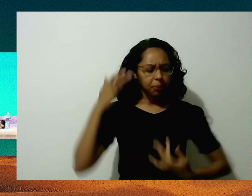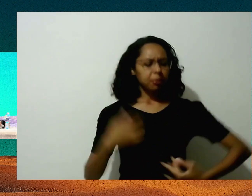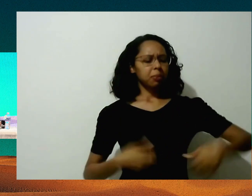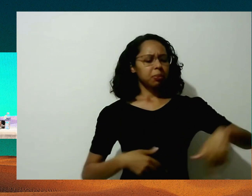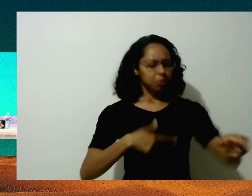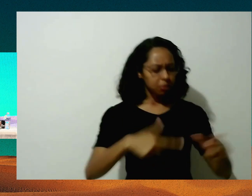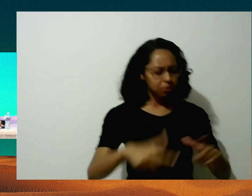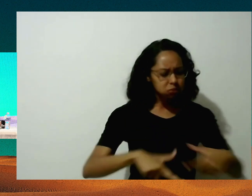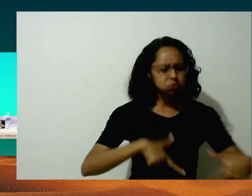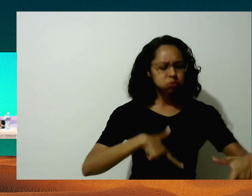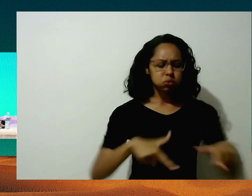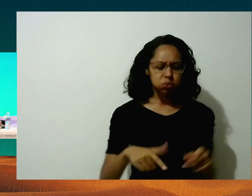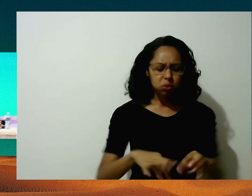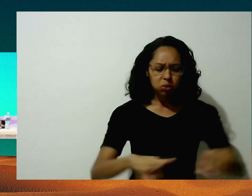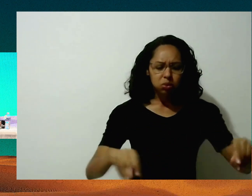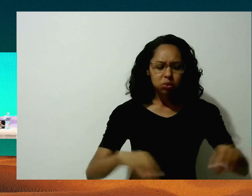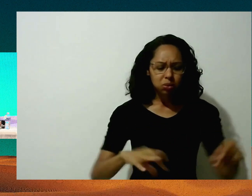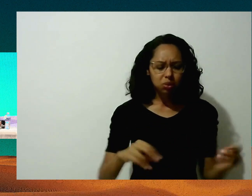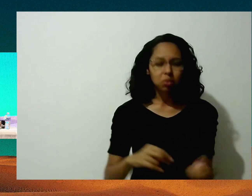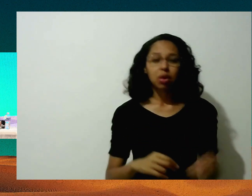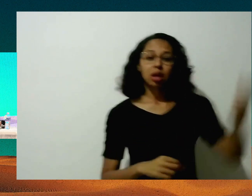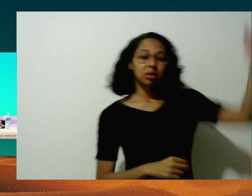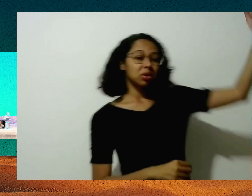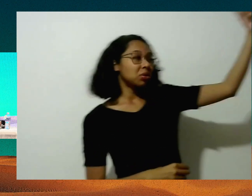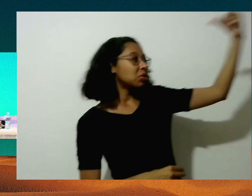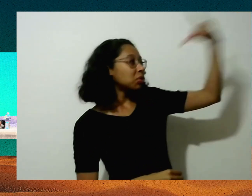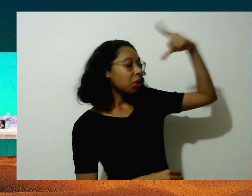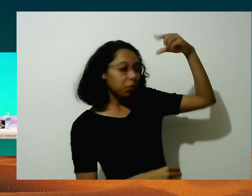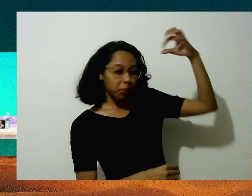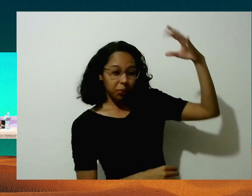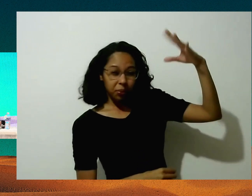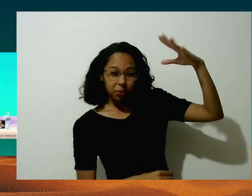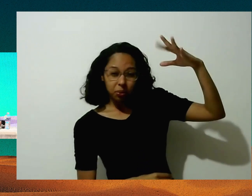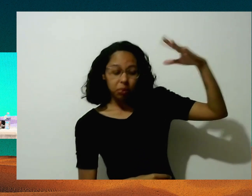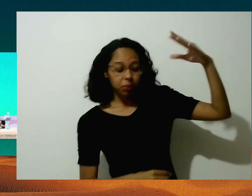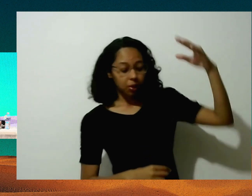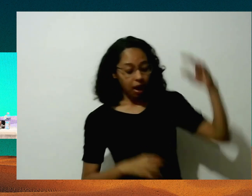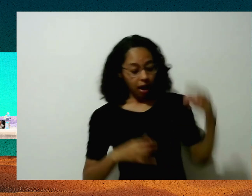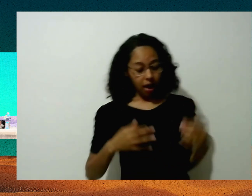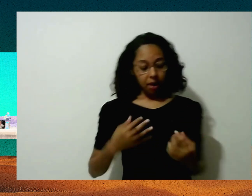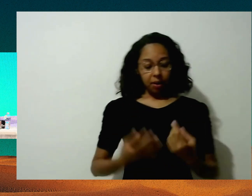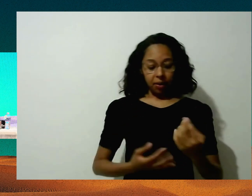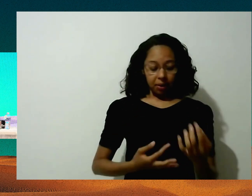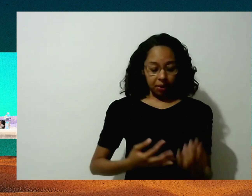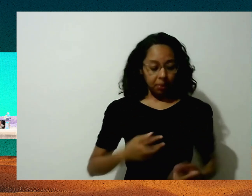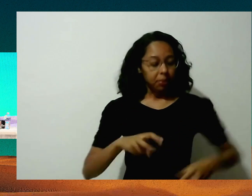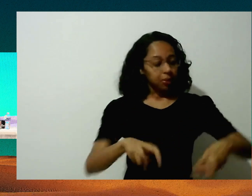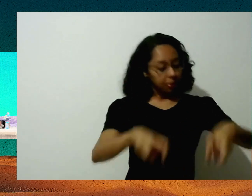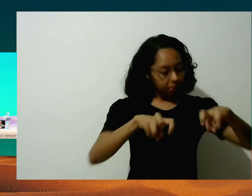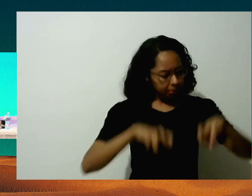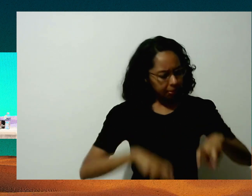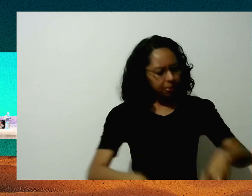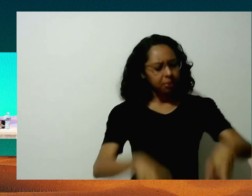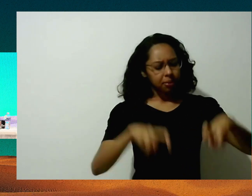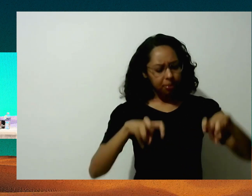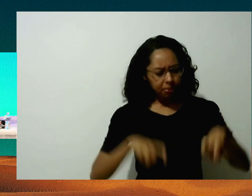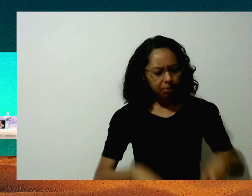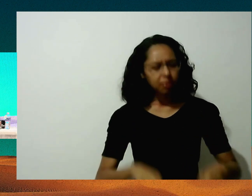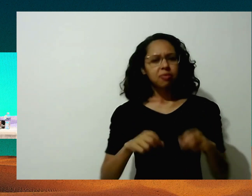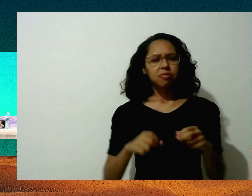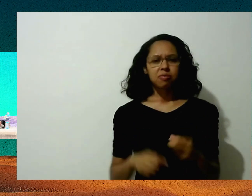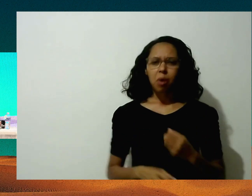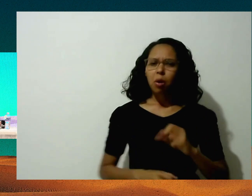na terra debaixo do sol escaldante? And Não é he isso? was sweating. Can you imagine working on the ground under the hot